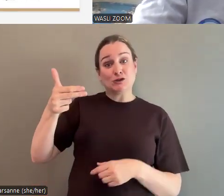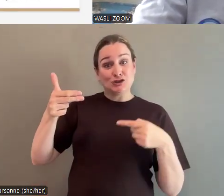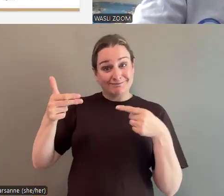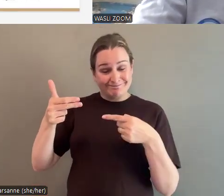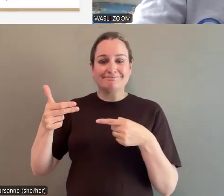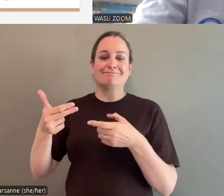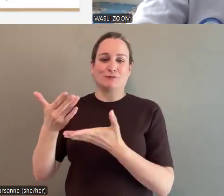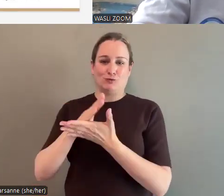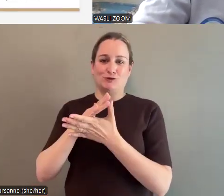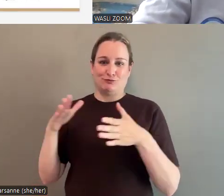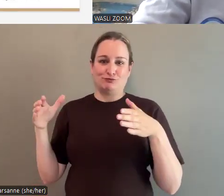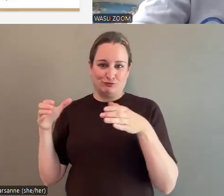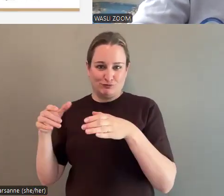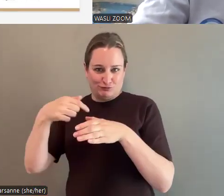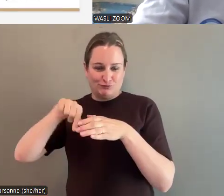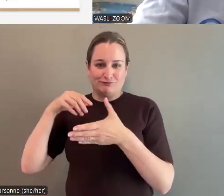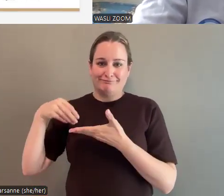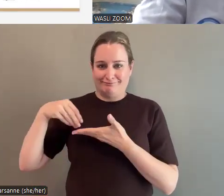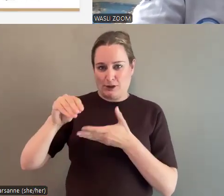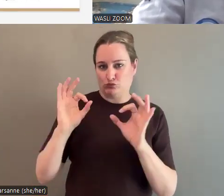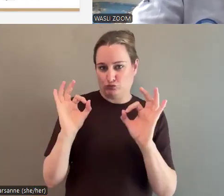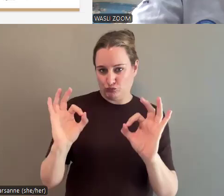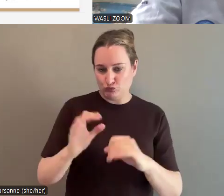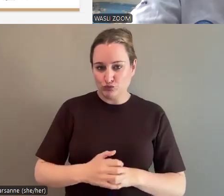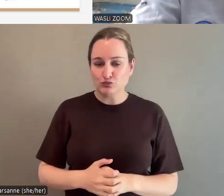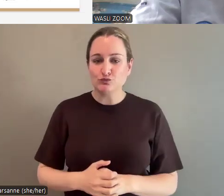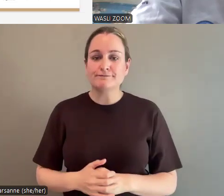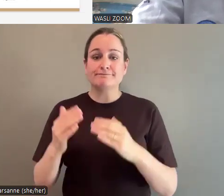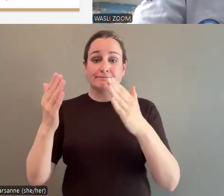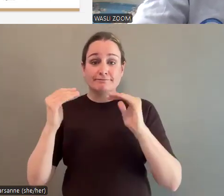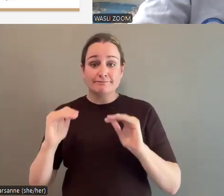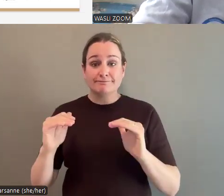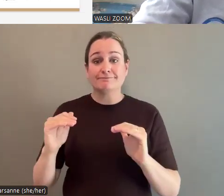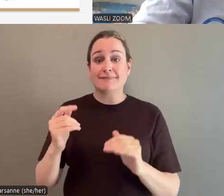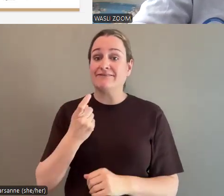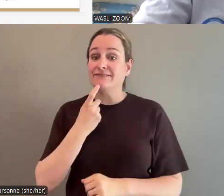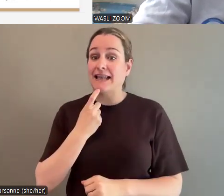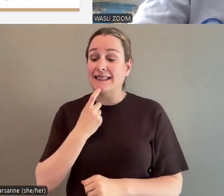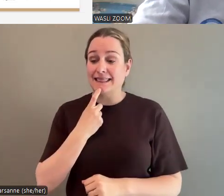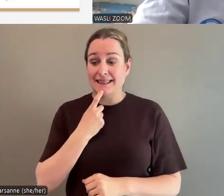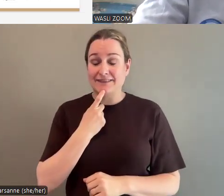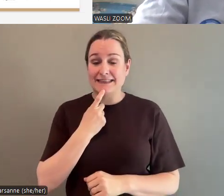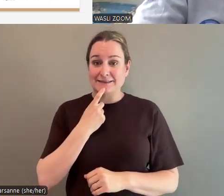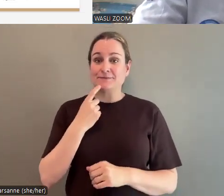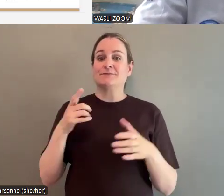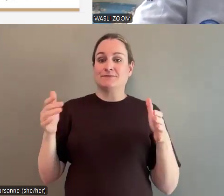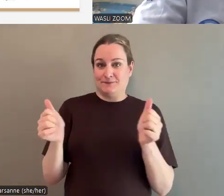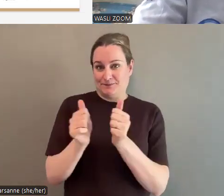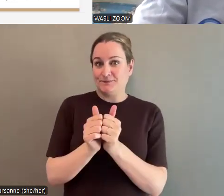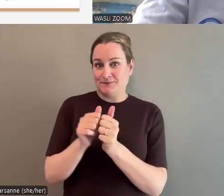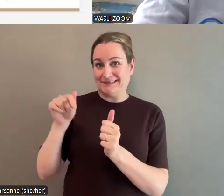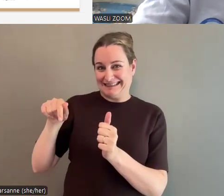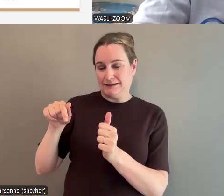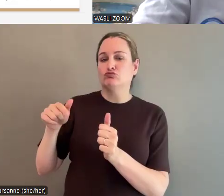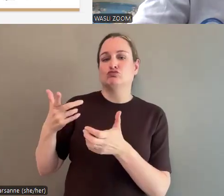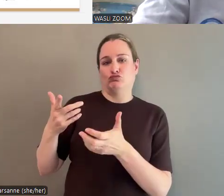Interpreters as well. They've paid their dues up to date. Then we have Finland Association of Sign Language Interpreters. They